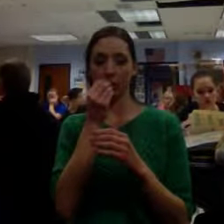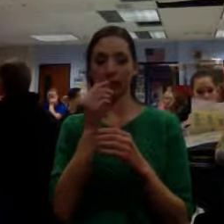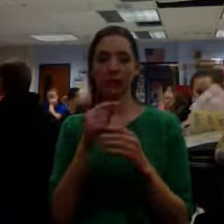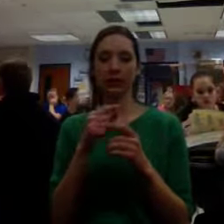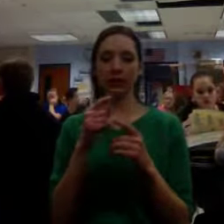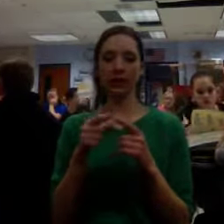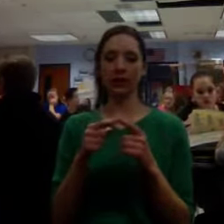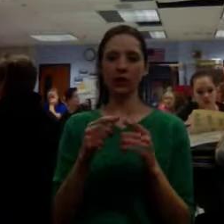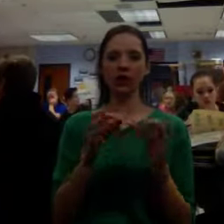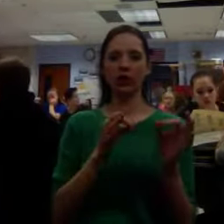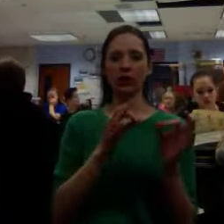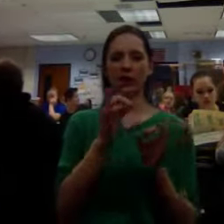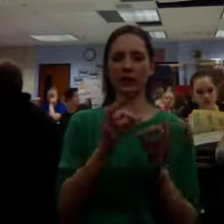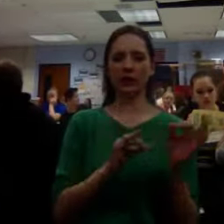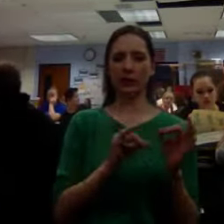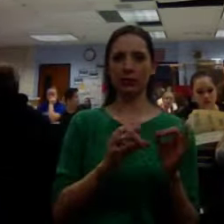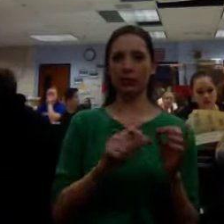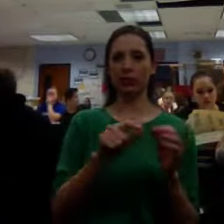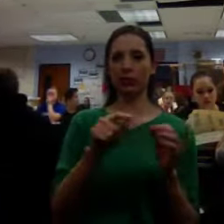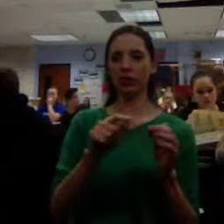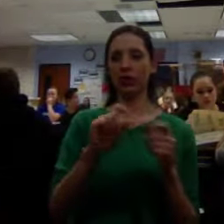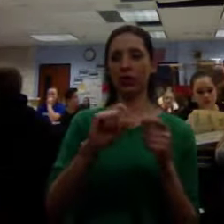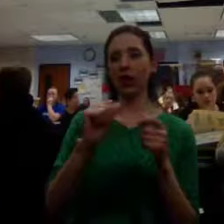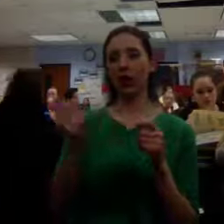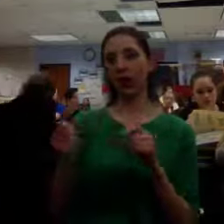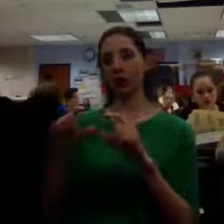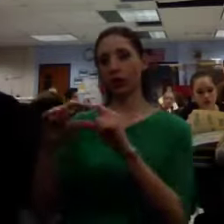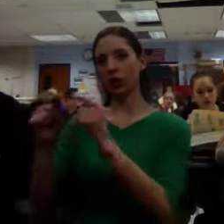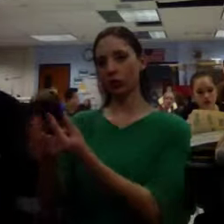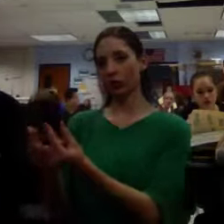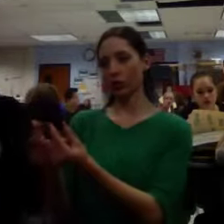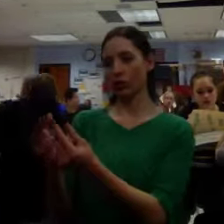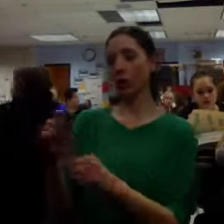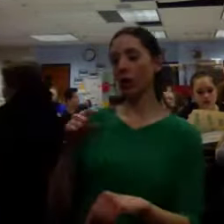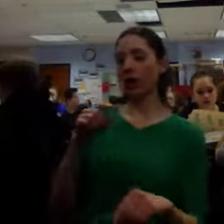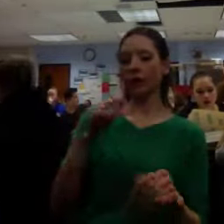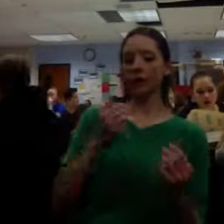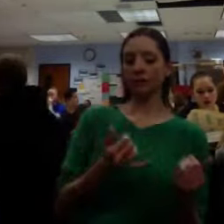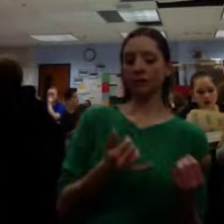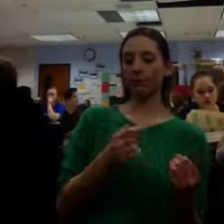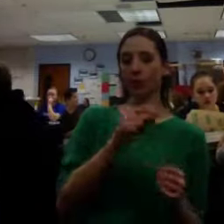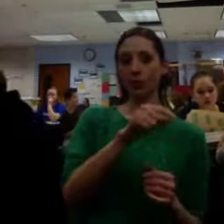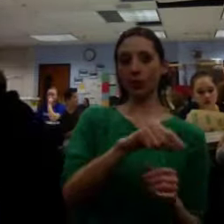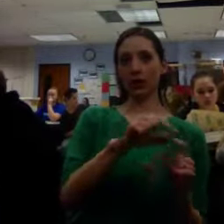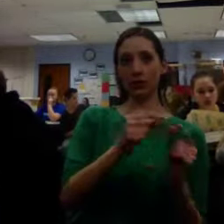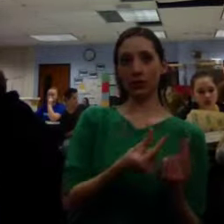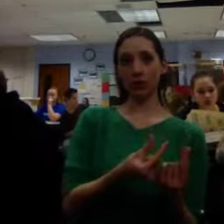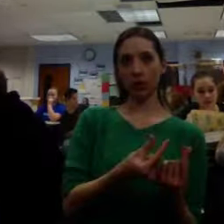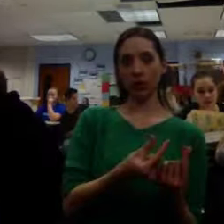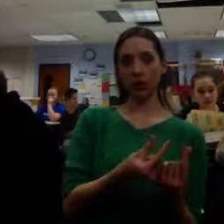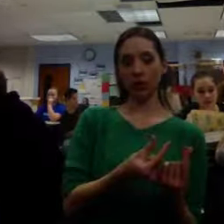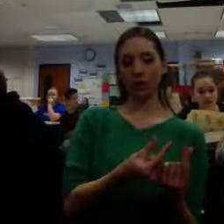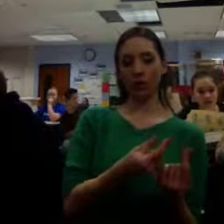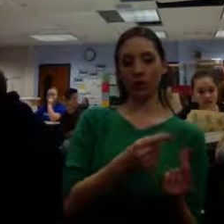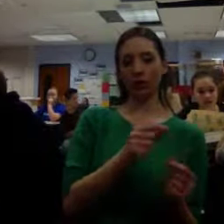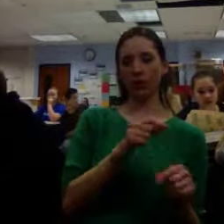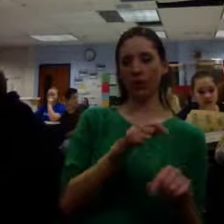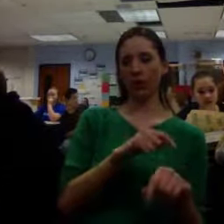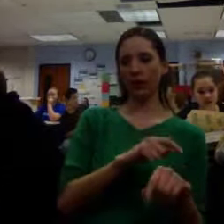similar activity. They may not have an idea, so they might want to know what it's about. And then go on to the next one. If you have time, you could